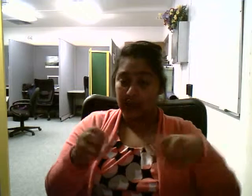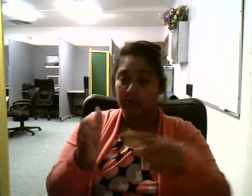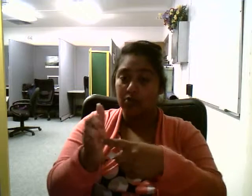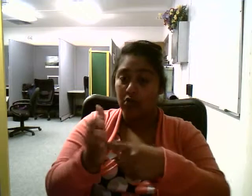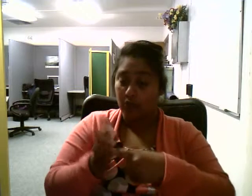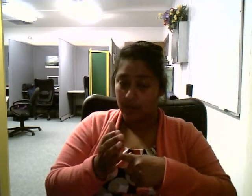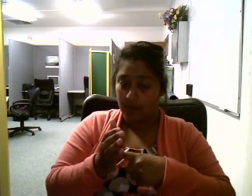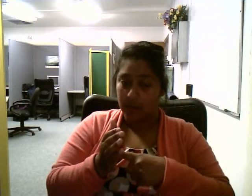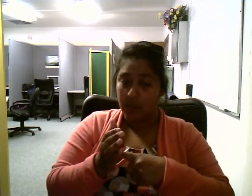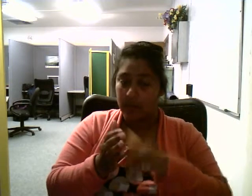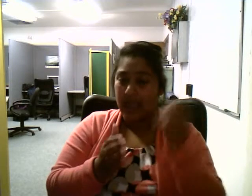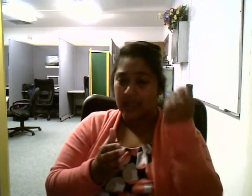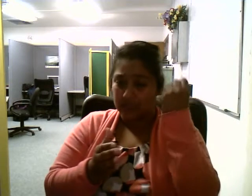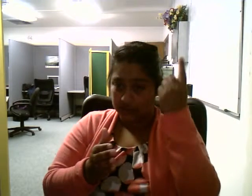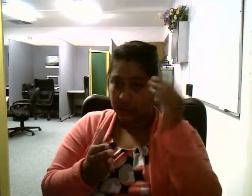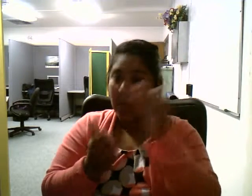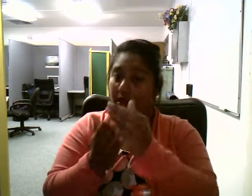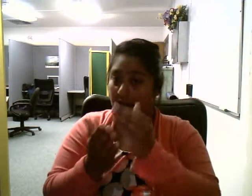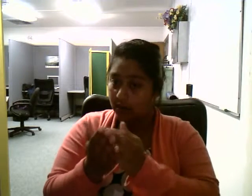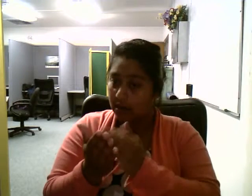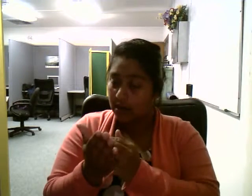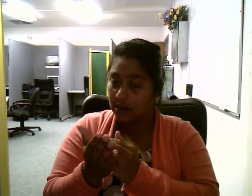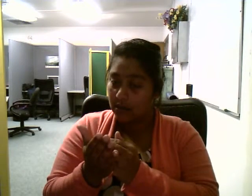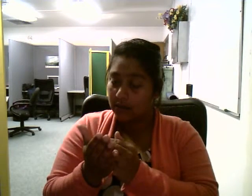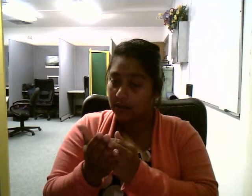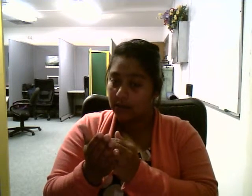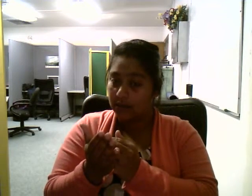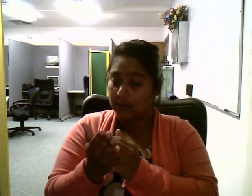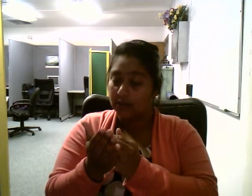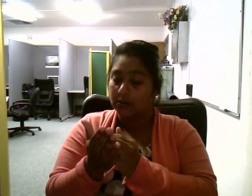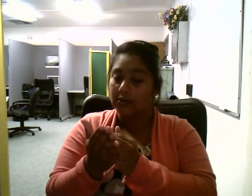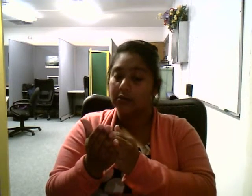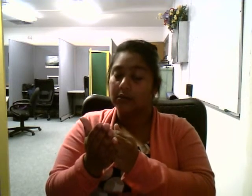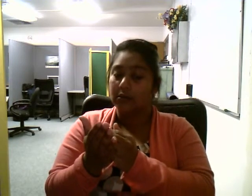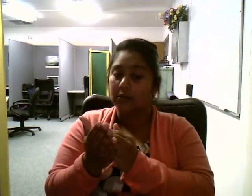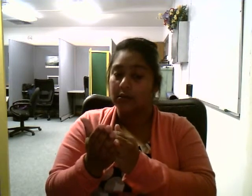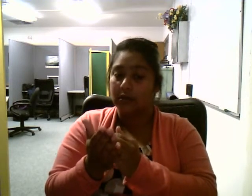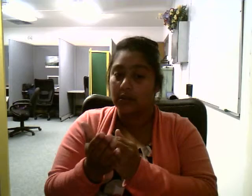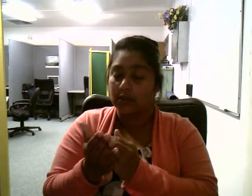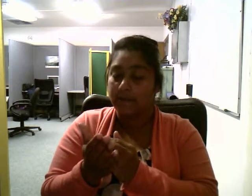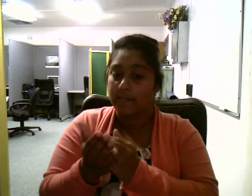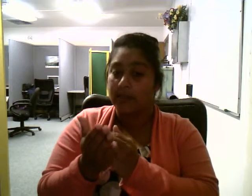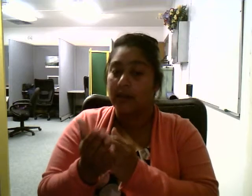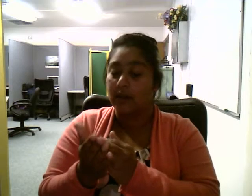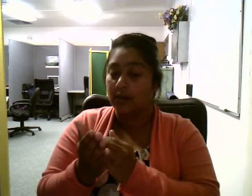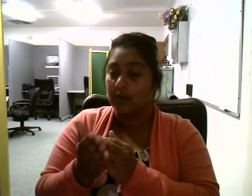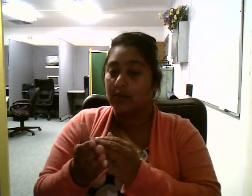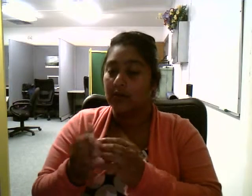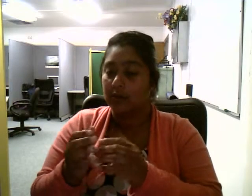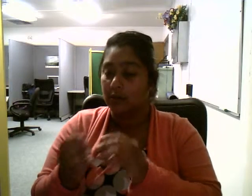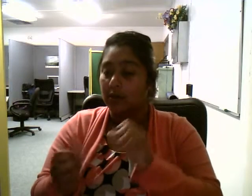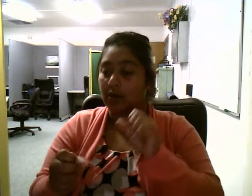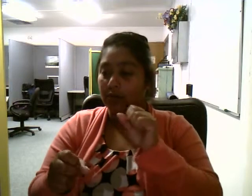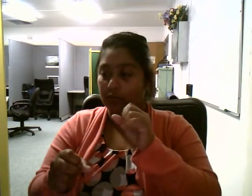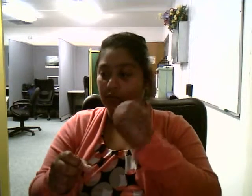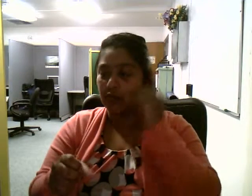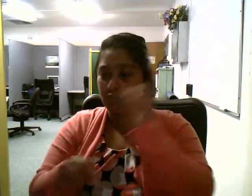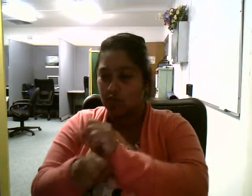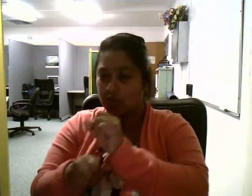some subject, rather than spend a large amount of time working on some homework problems at home that